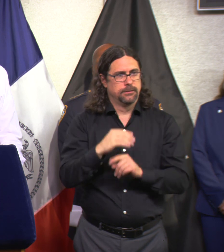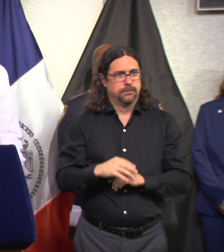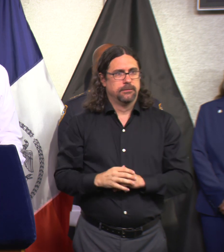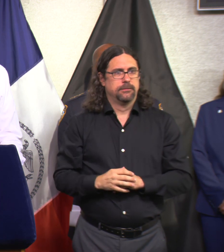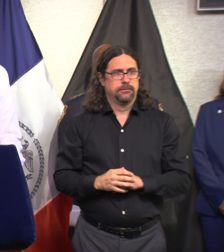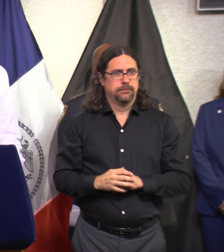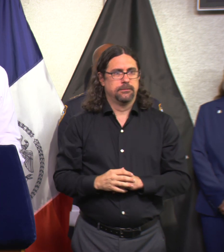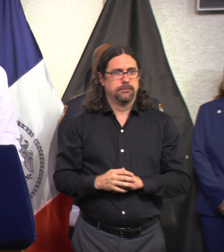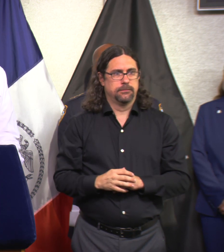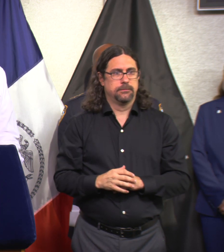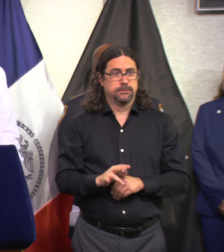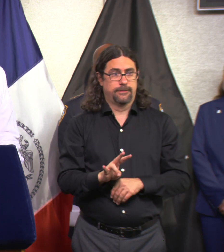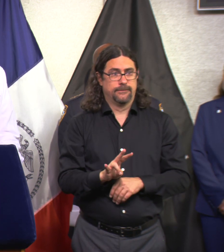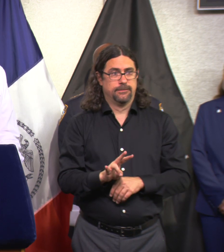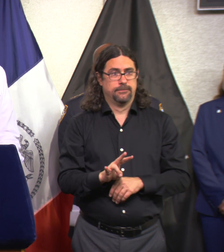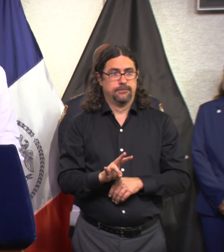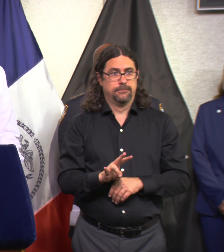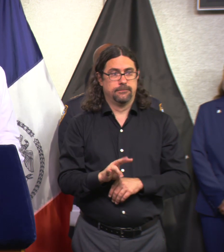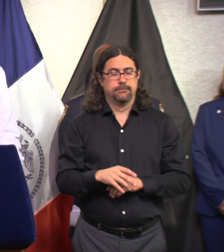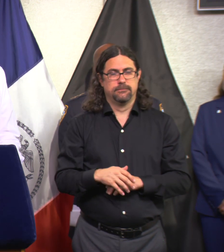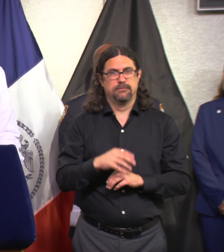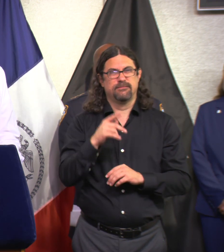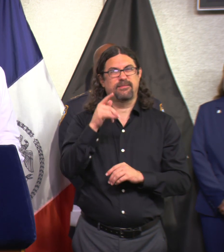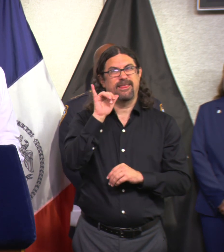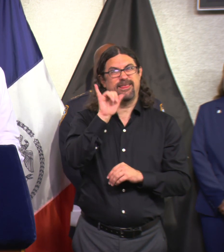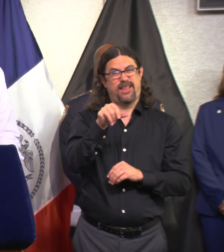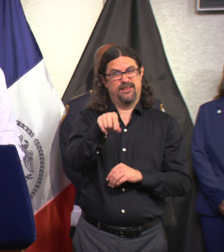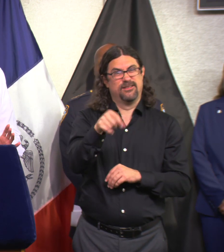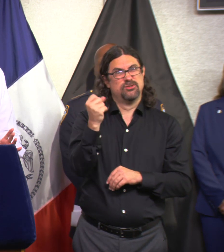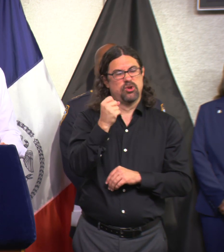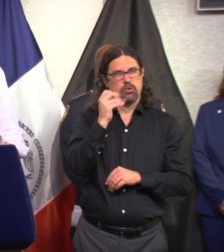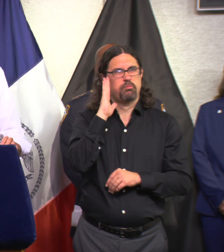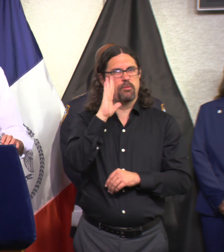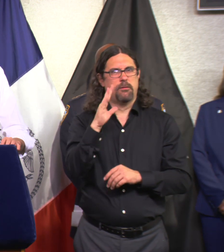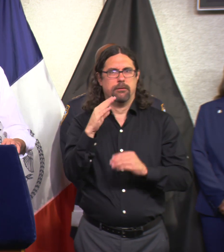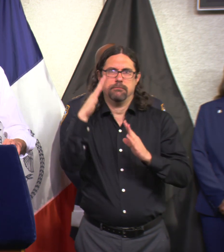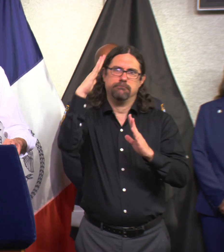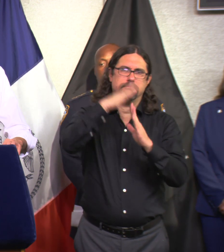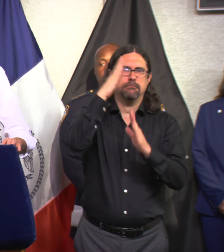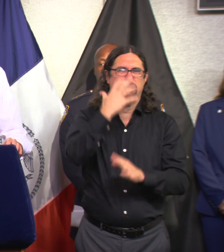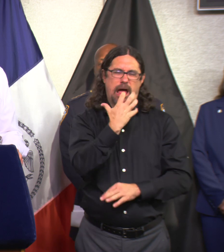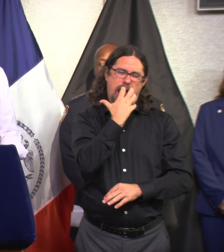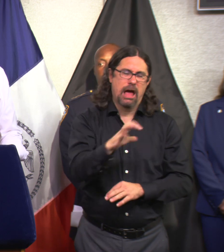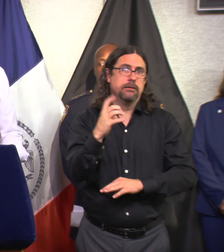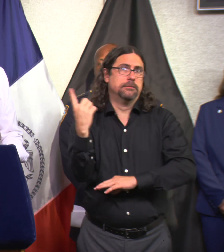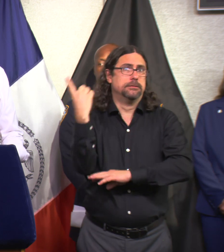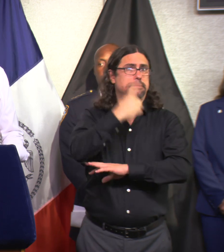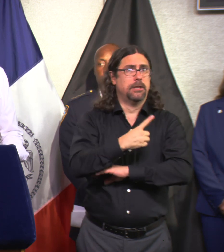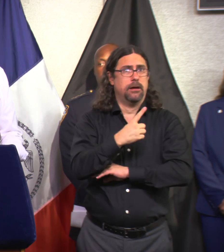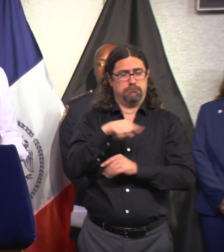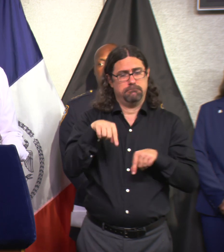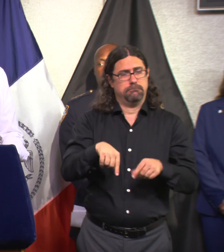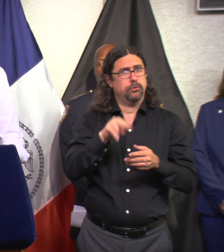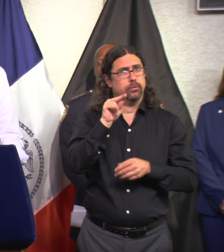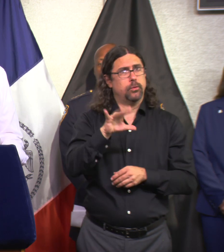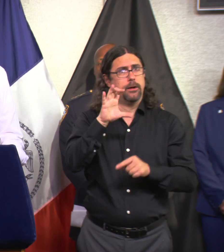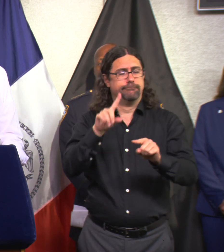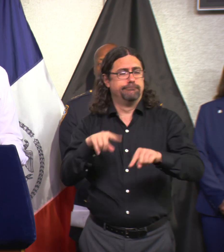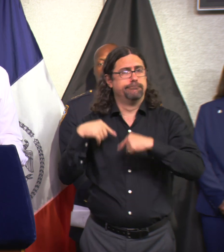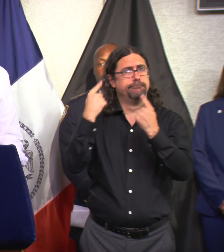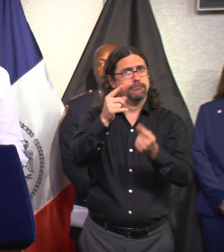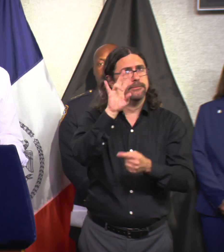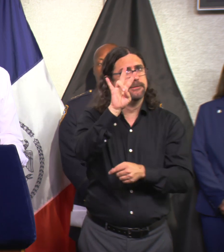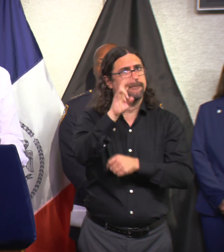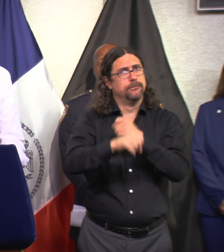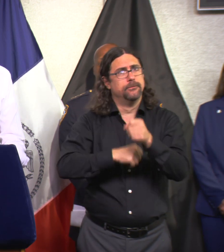particularly focus on Saturday, which is going to be the worst day. All these days we're going to take very, very seriously, but Saturday in particular is the day to be very,